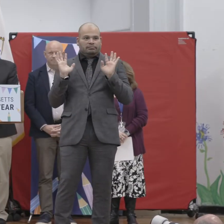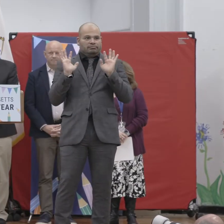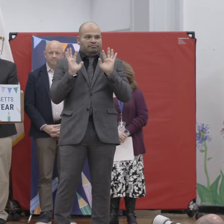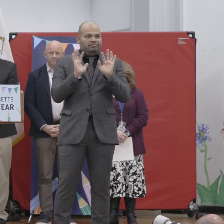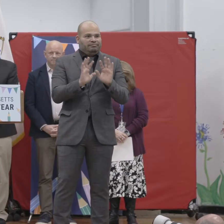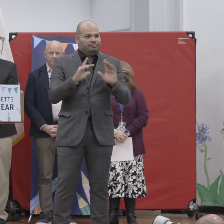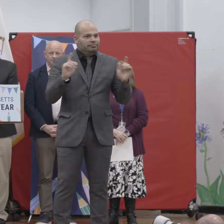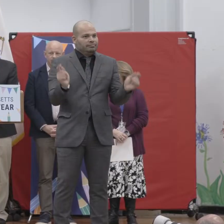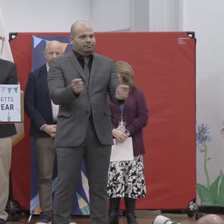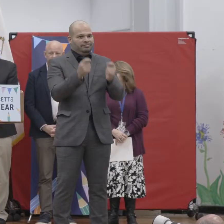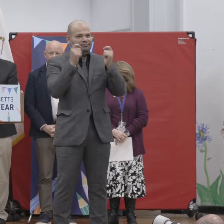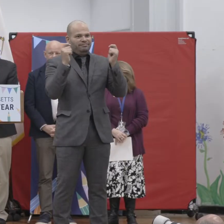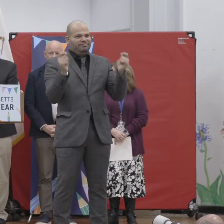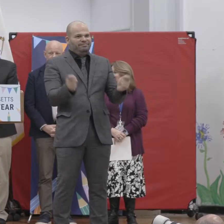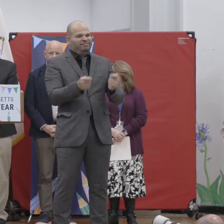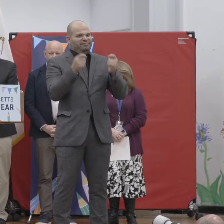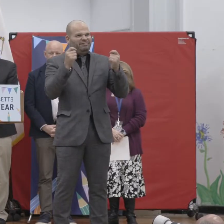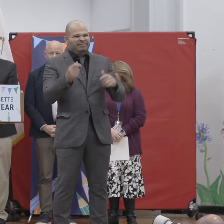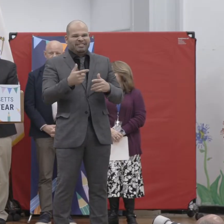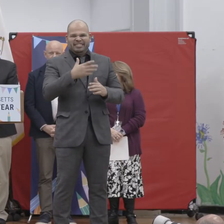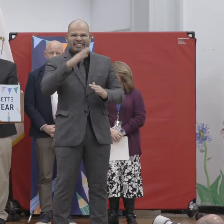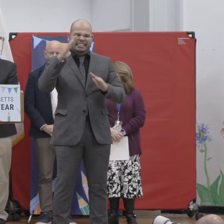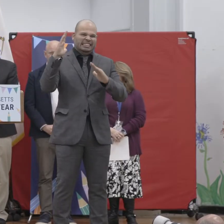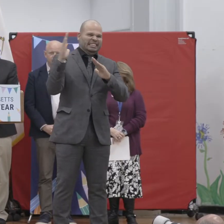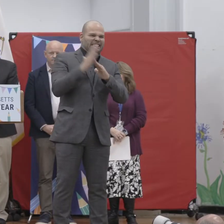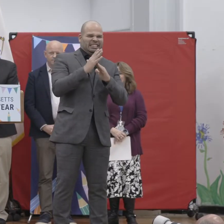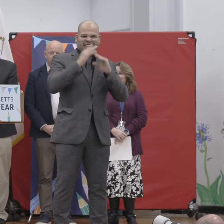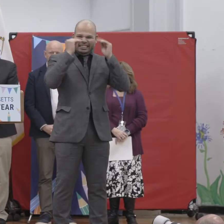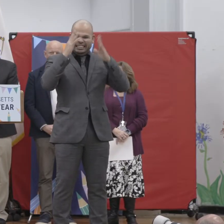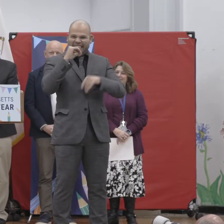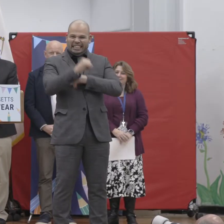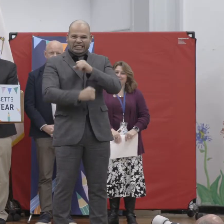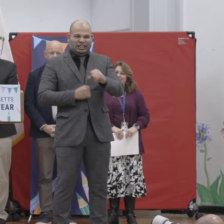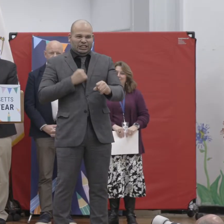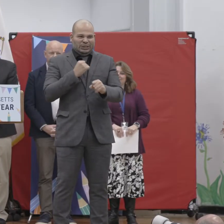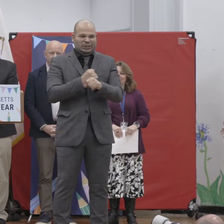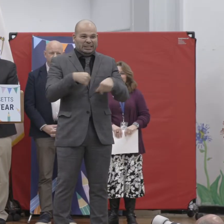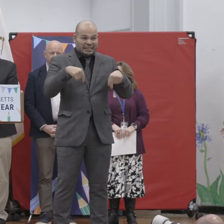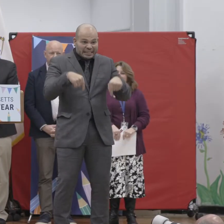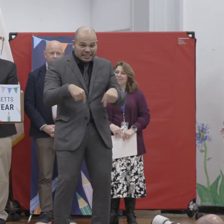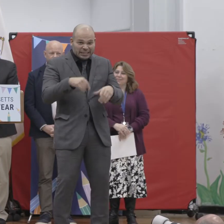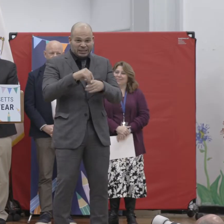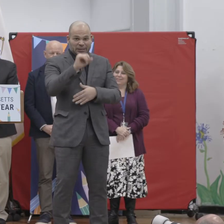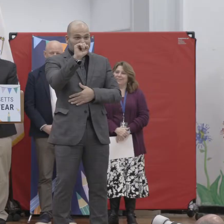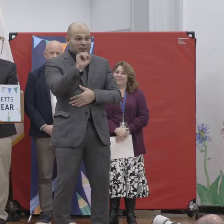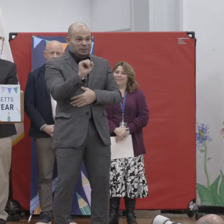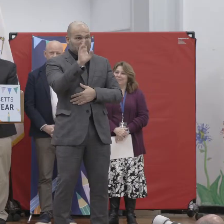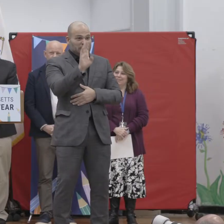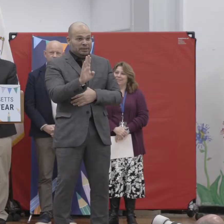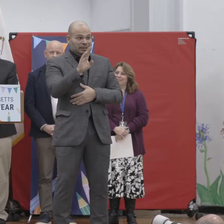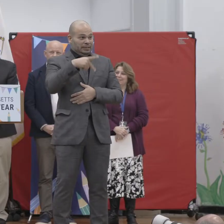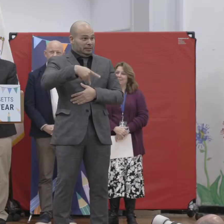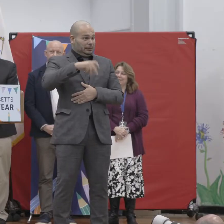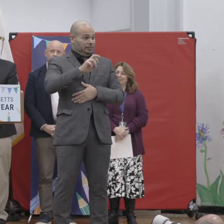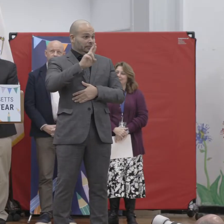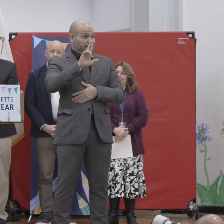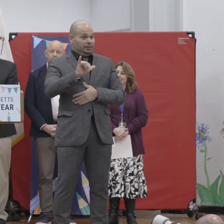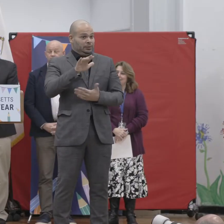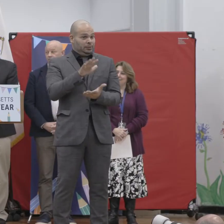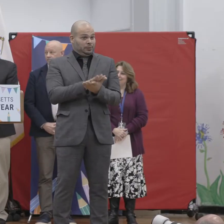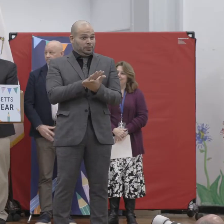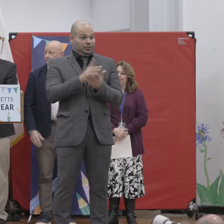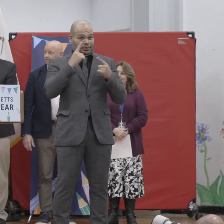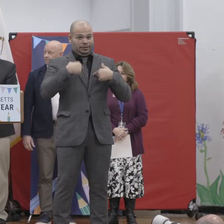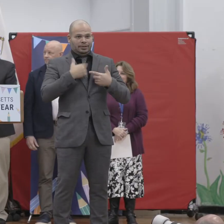Teacher of the Year right here at the Perry School and in South Boston. Thank you so much, everyone, for being an example to have us here.